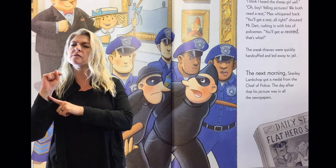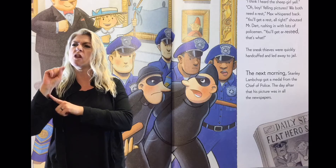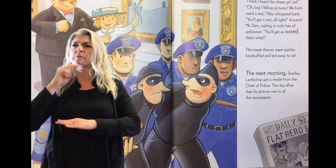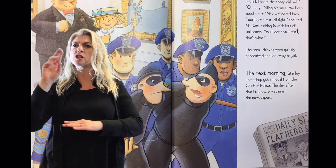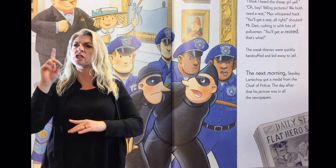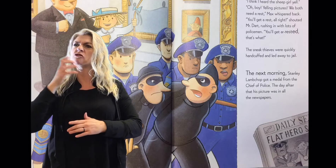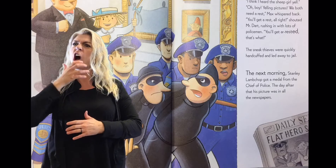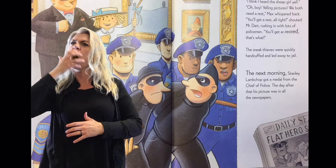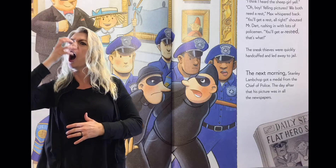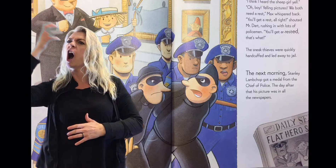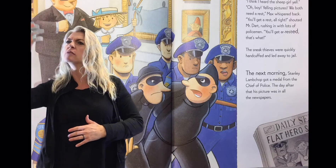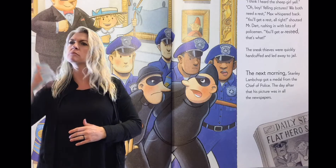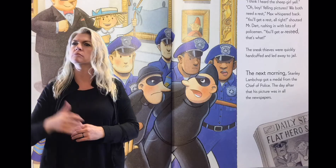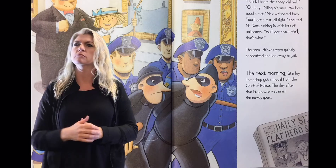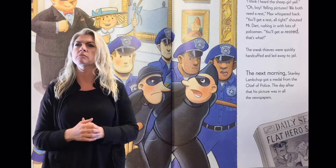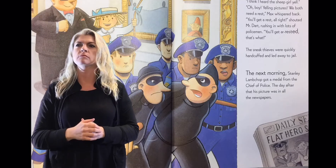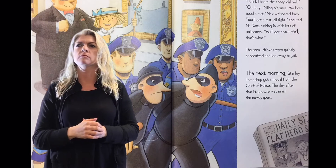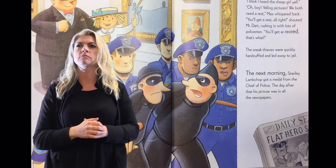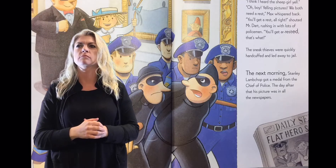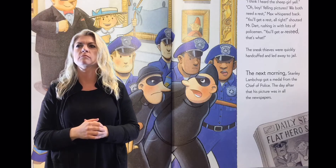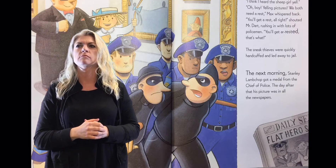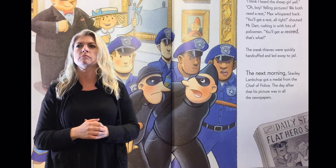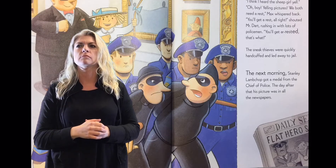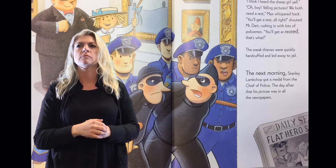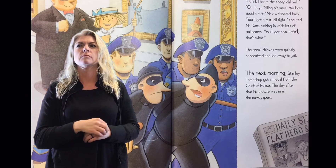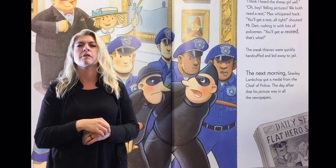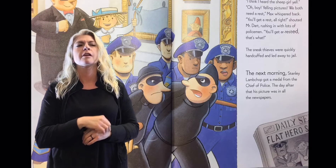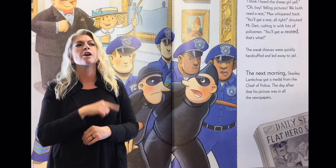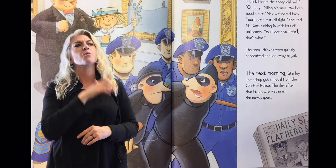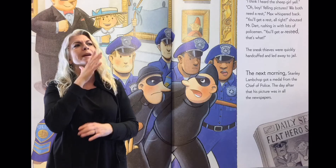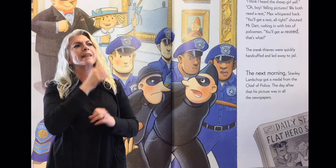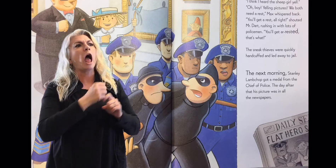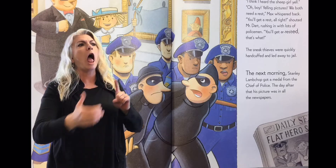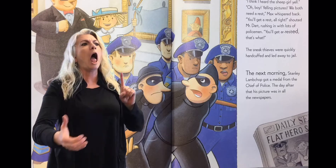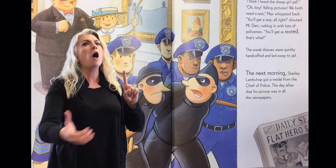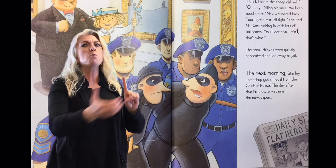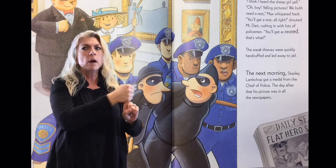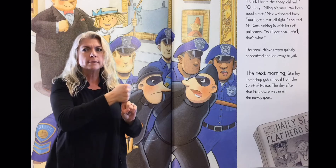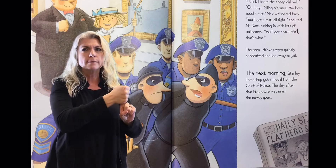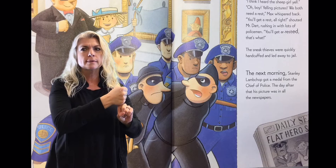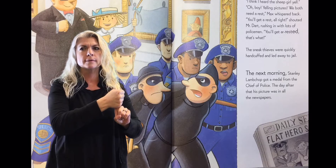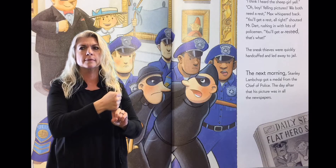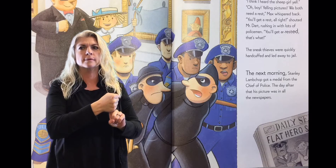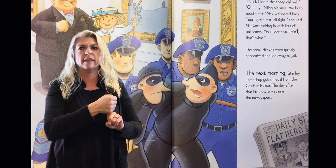with lots of policemen. "You'll get arrested, that's what."